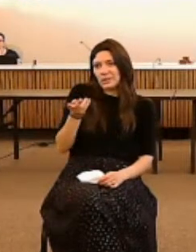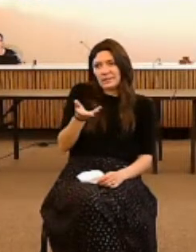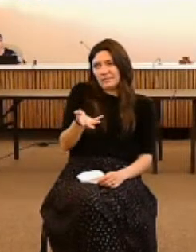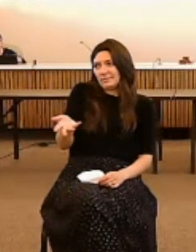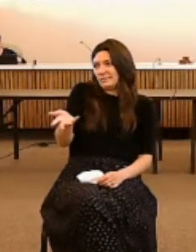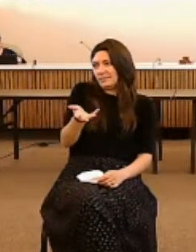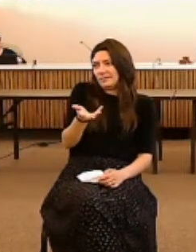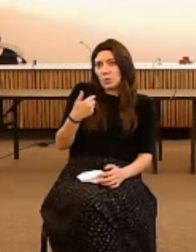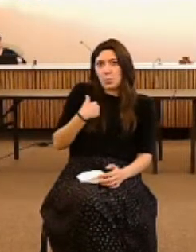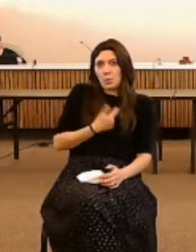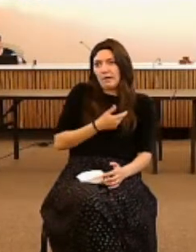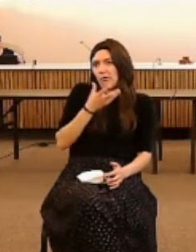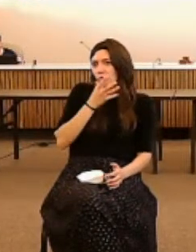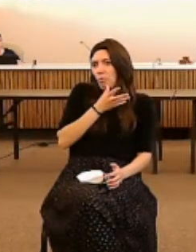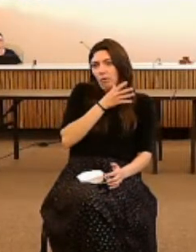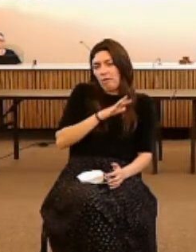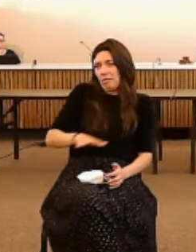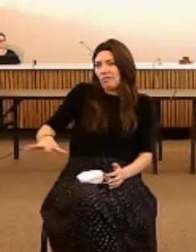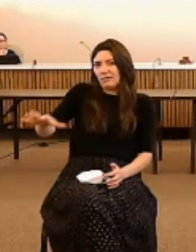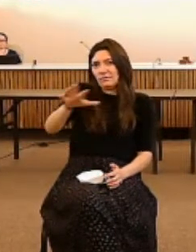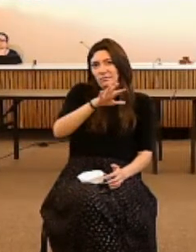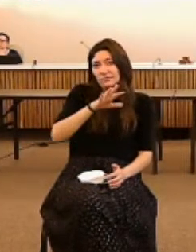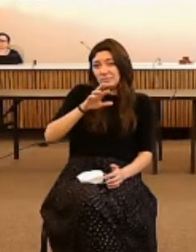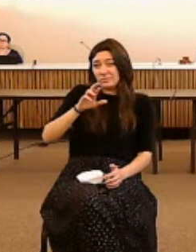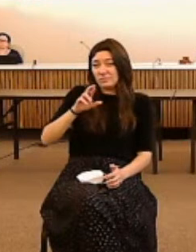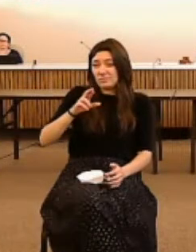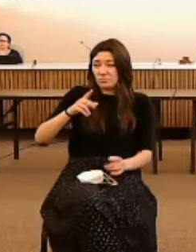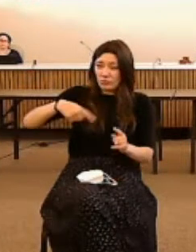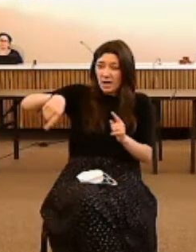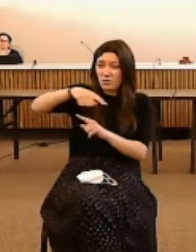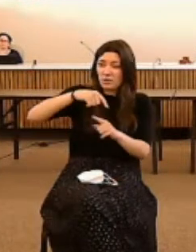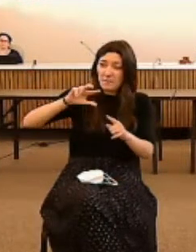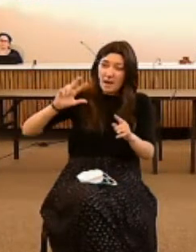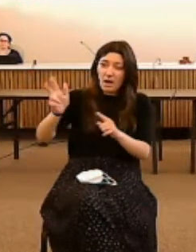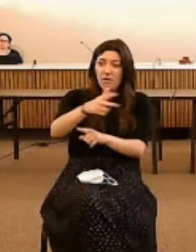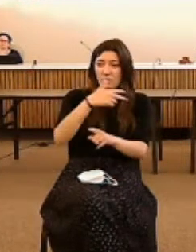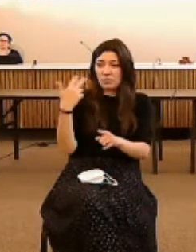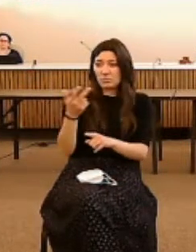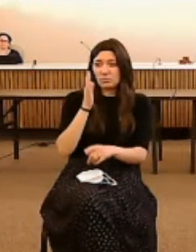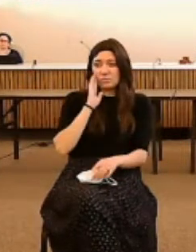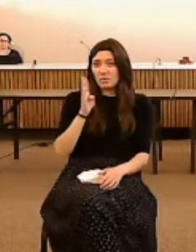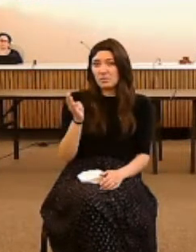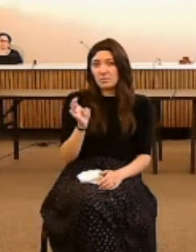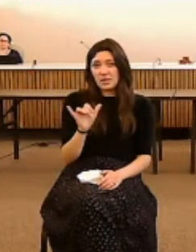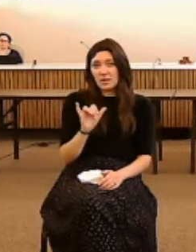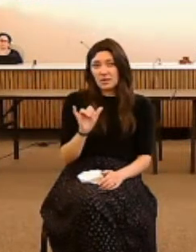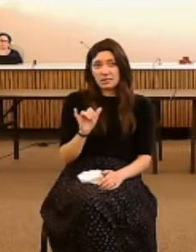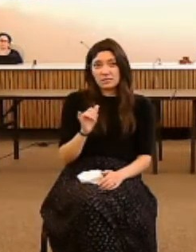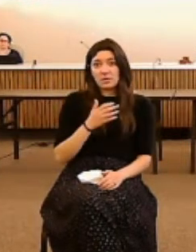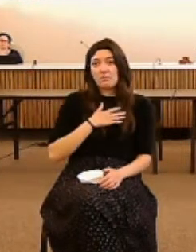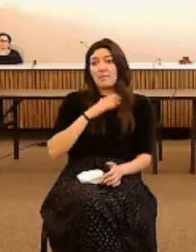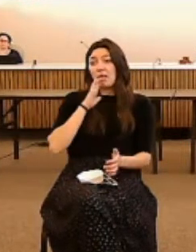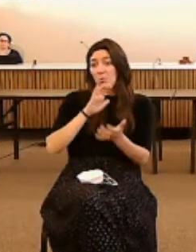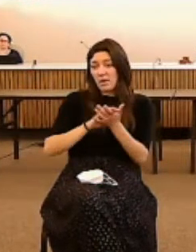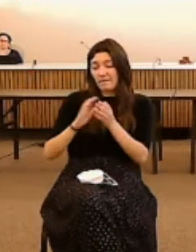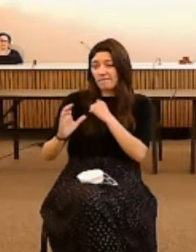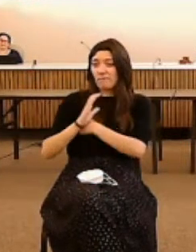still pretty rural. No, I You know what I understand. mean? A roundabout would be, and my wife would make me